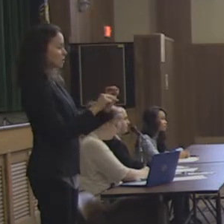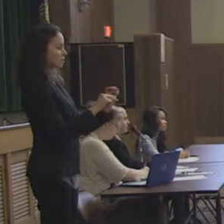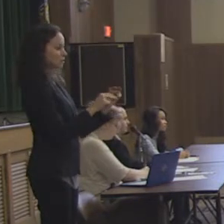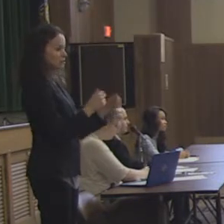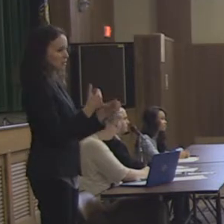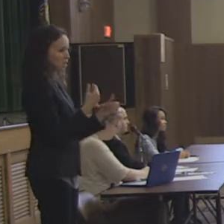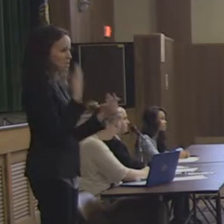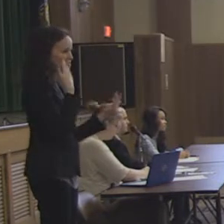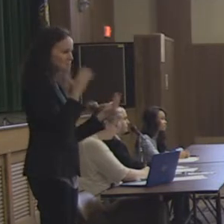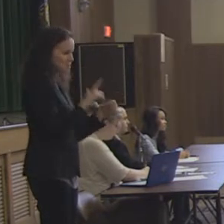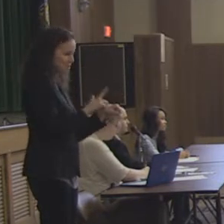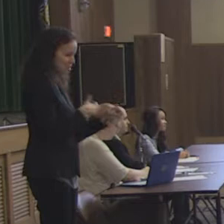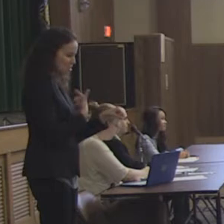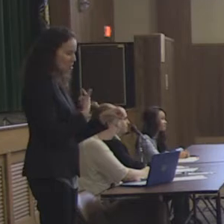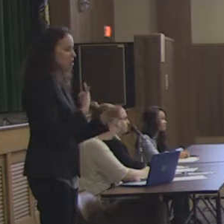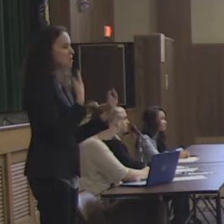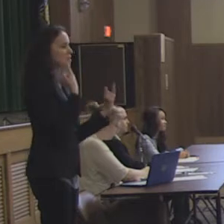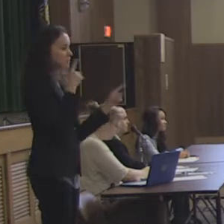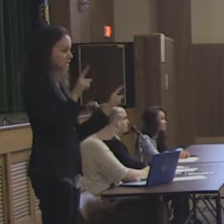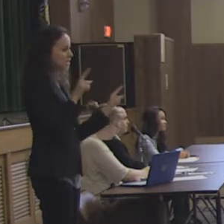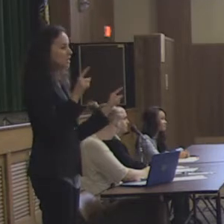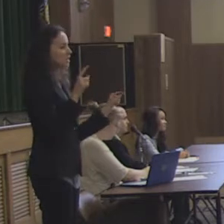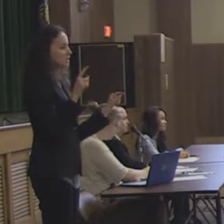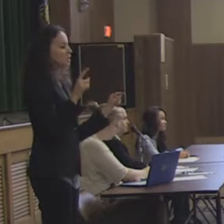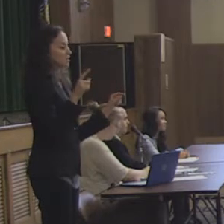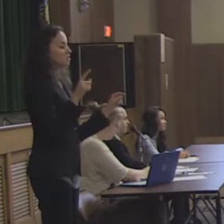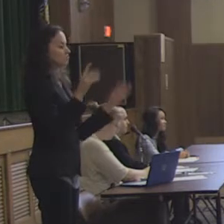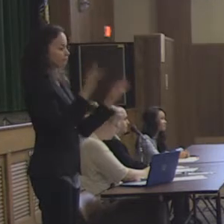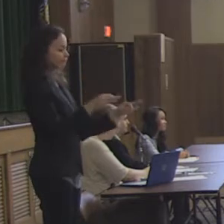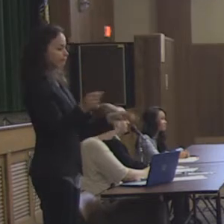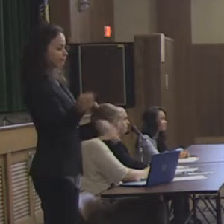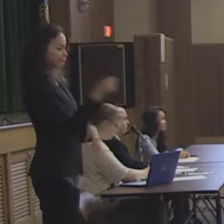don't know how long, to order an aide with him. An aide